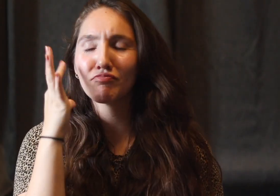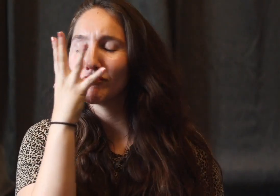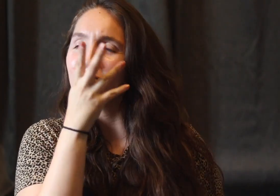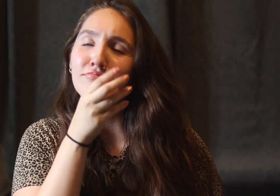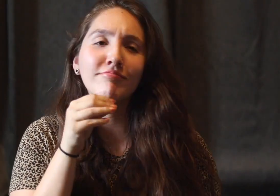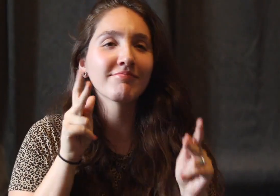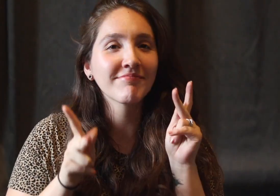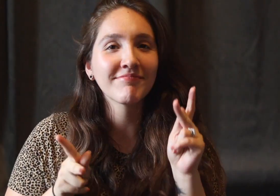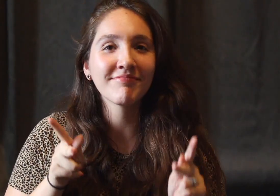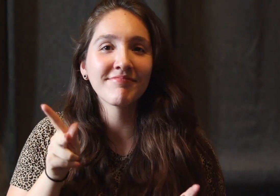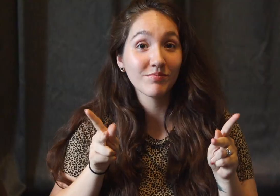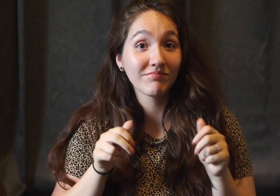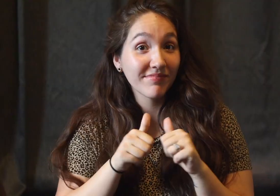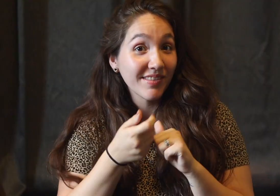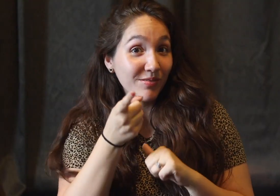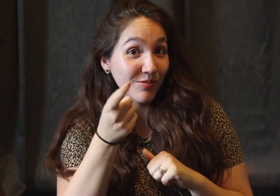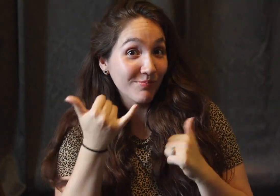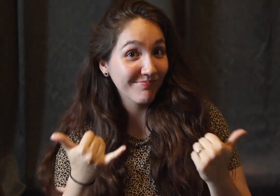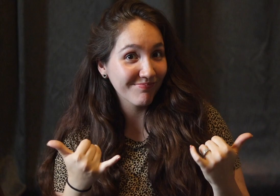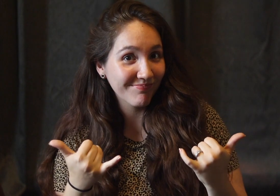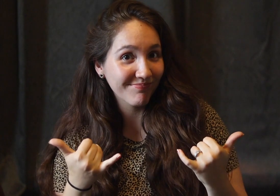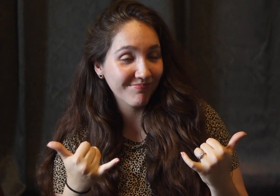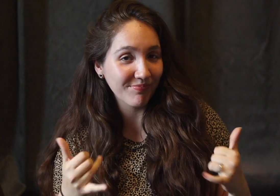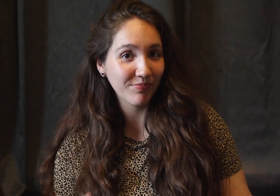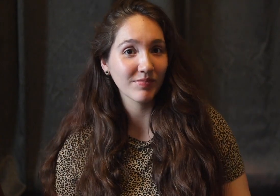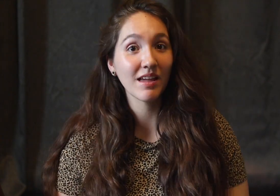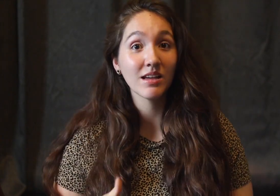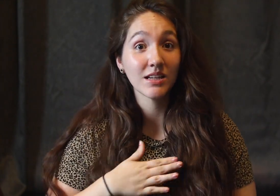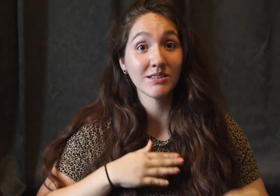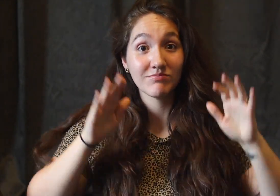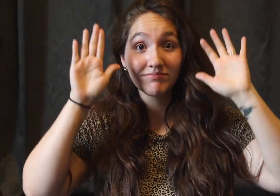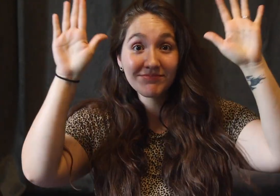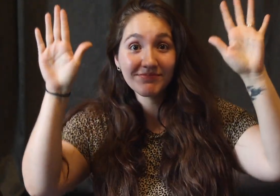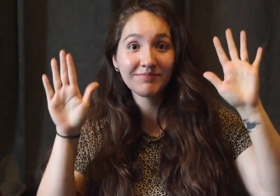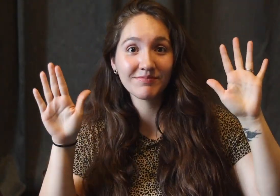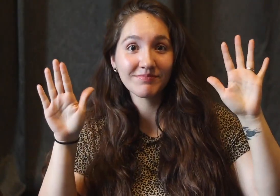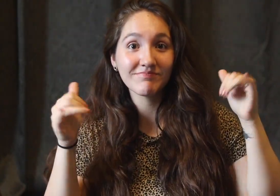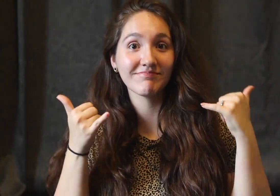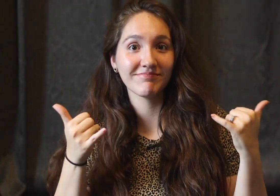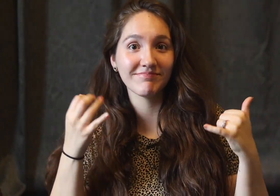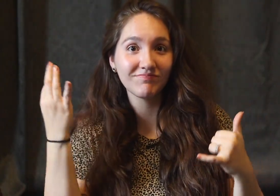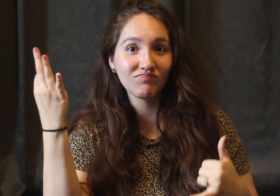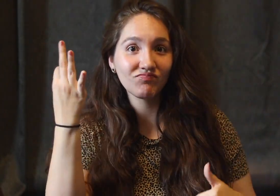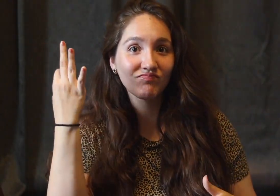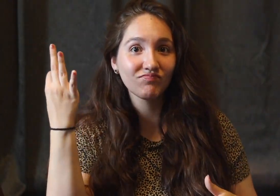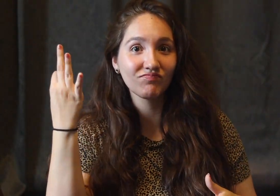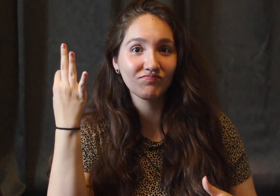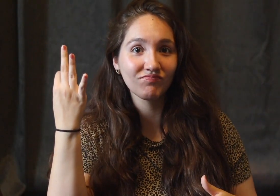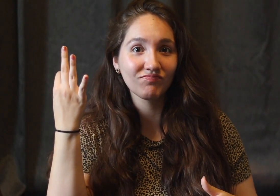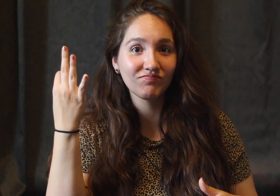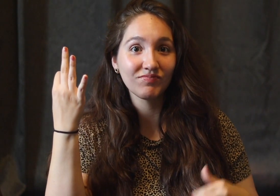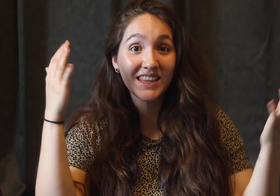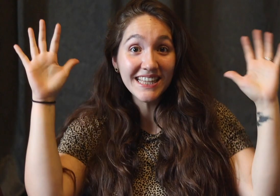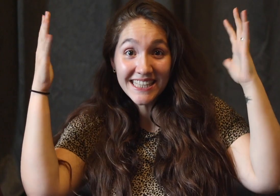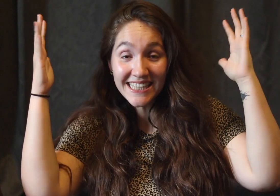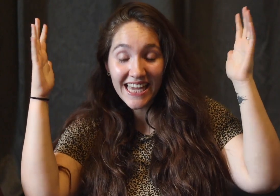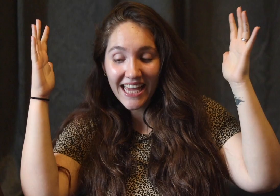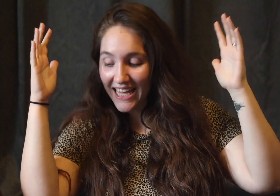and you beautiful people. How are you today? Today, I am so great because it's Friday.